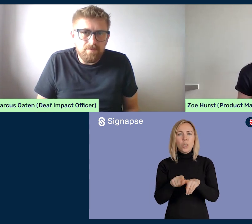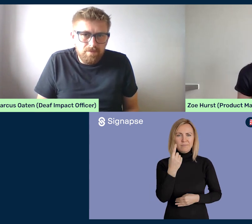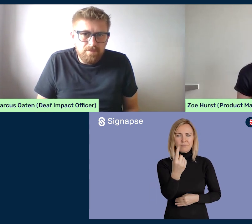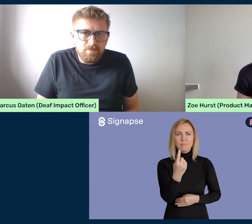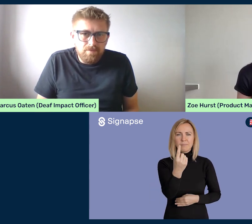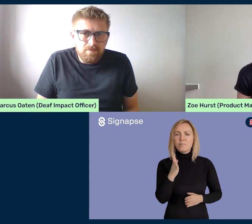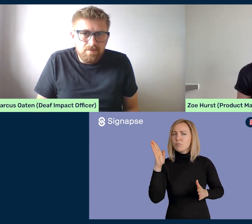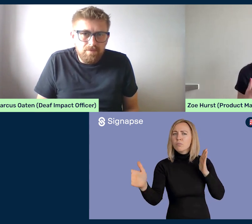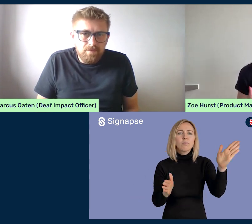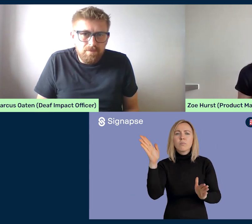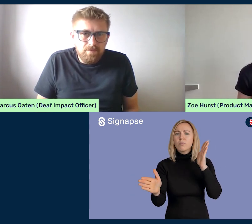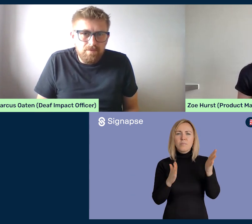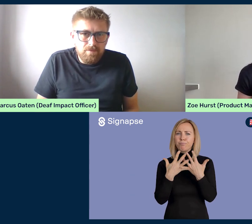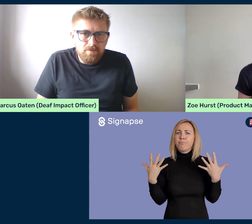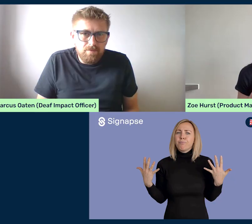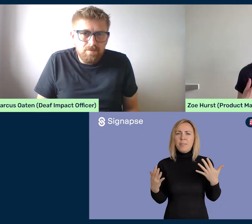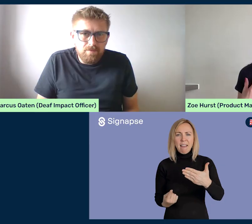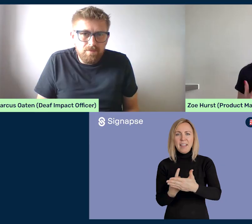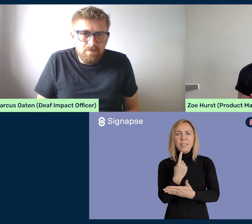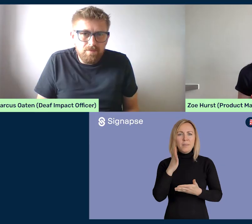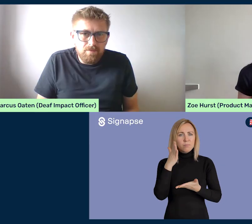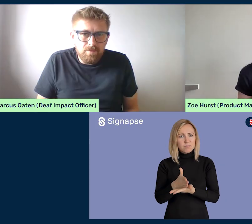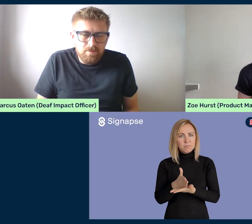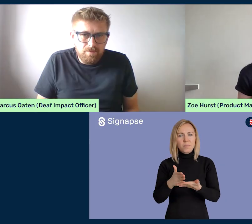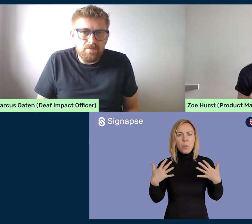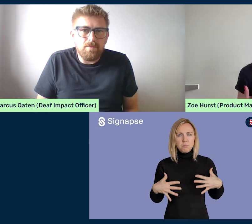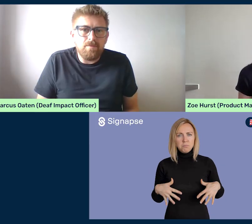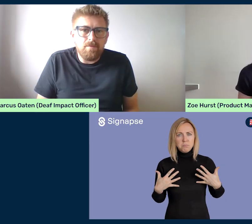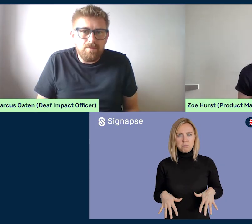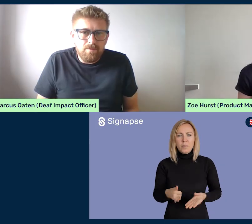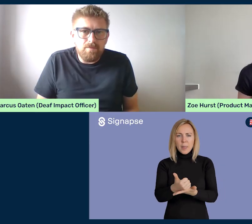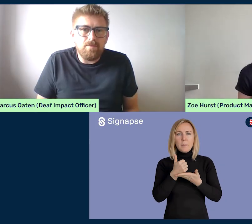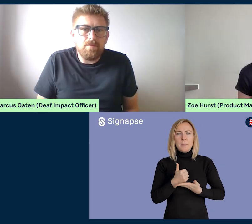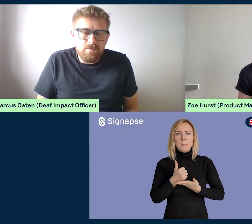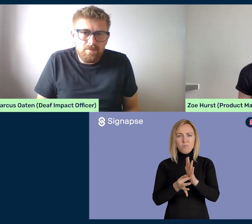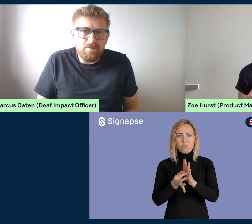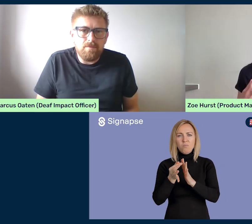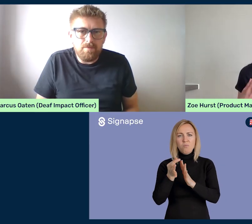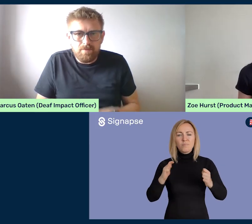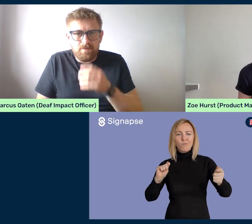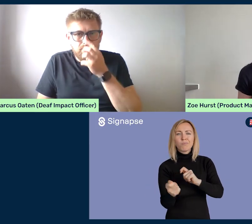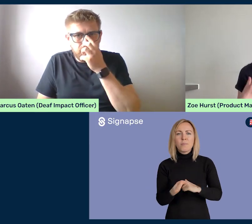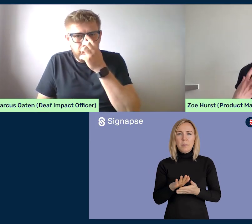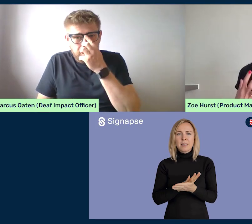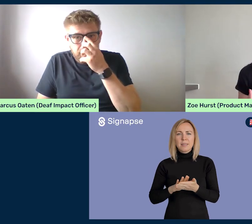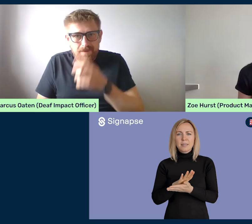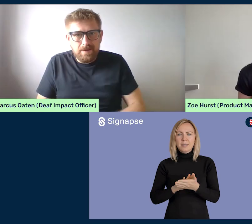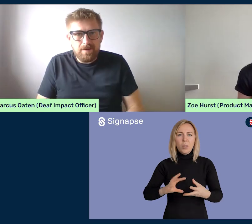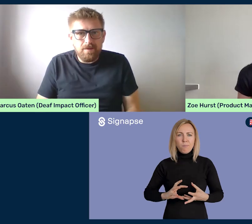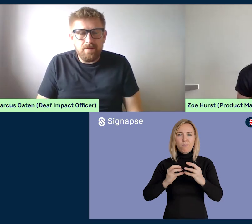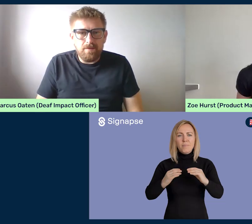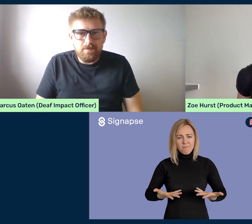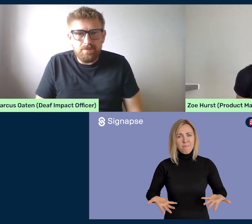these communities to gather this feedback, doing all of the events and everything as well, has helped shape this